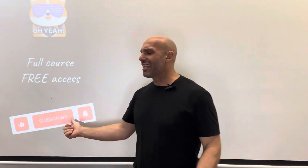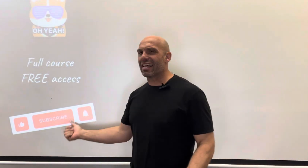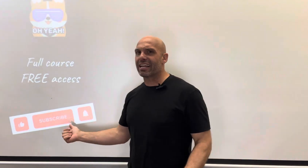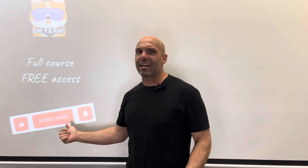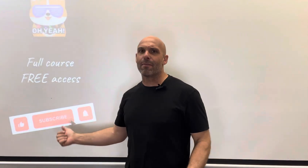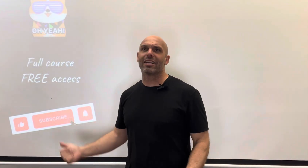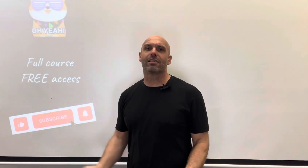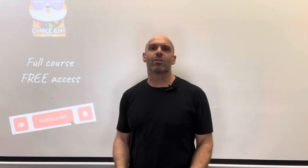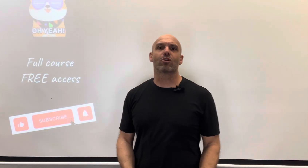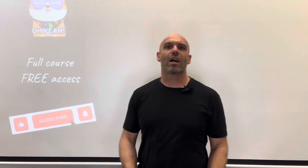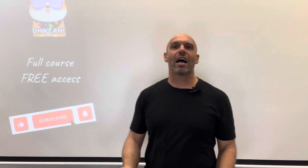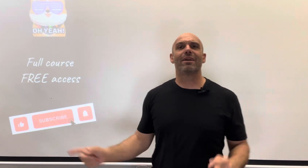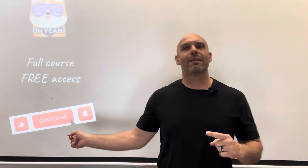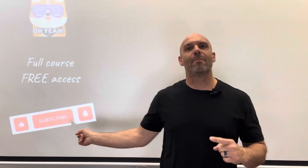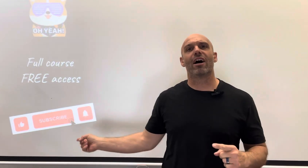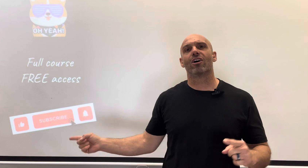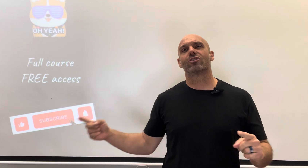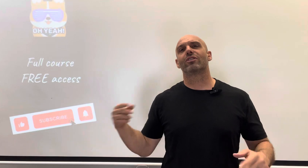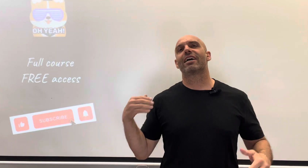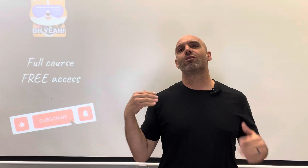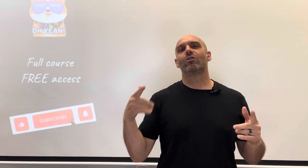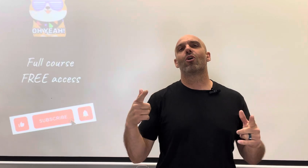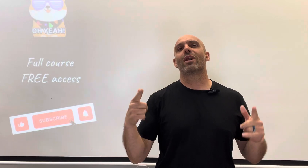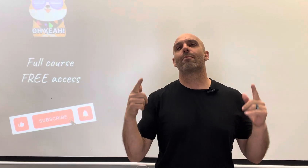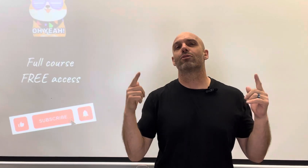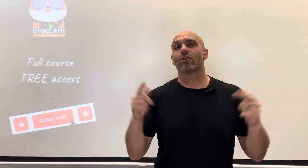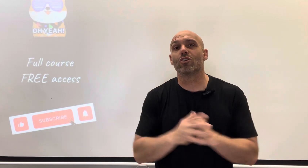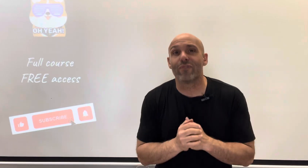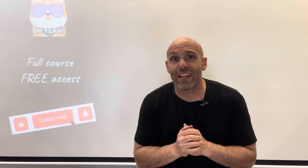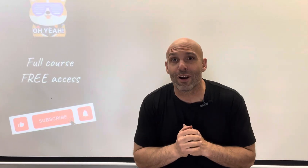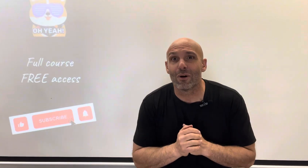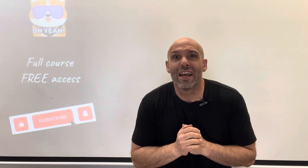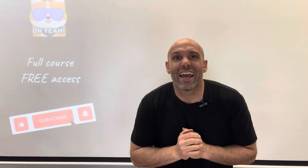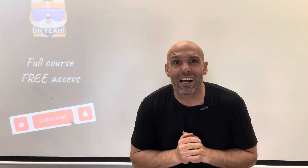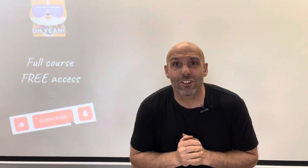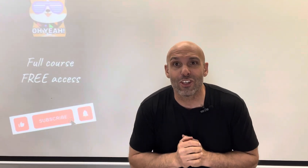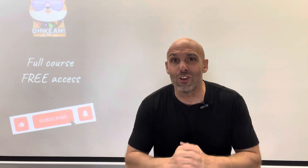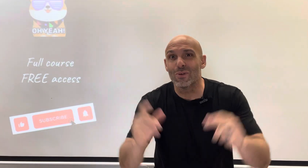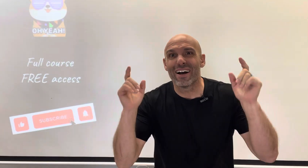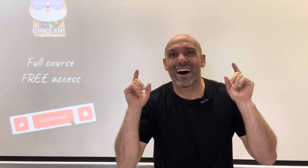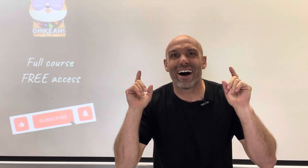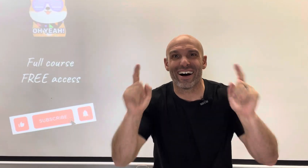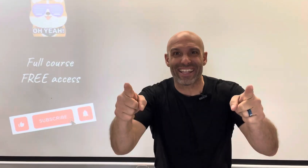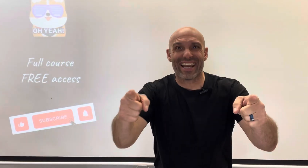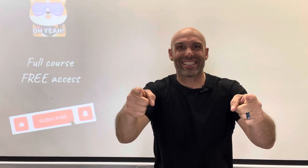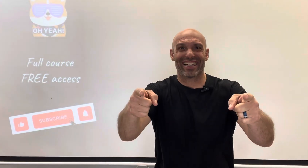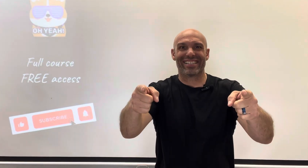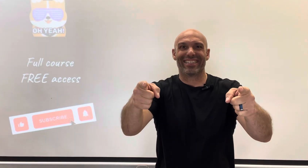Like, comment, and subscribe. Hit the bell so that you know when I post a new video. And I'll see you on the next lesson.